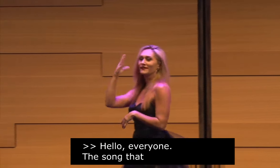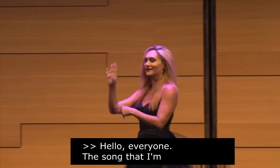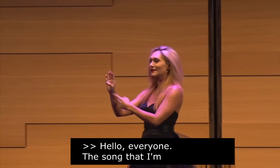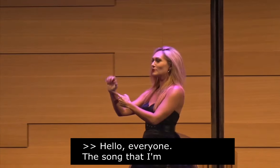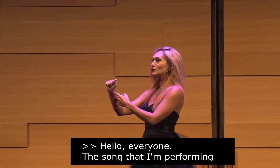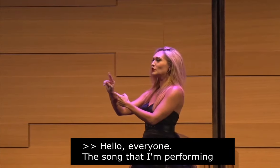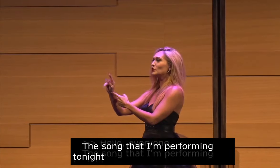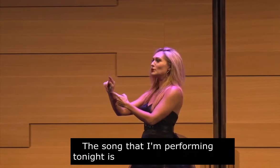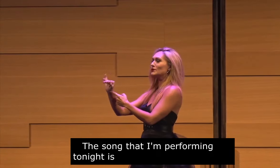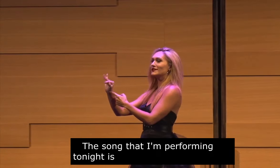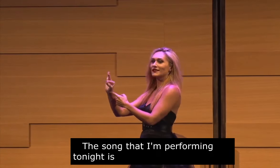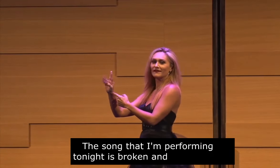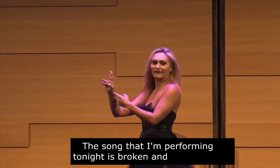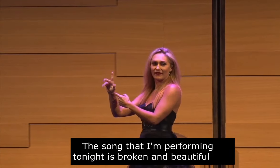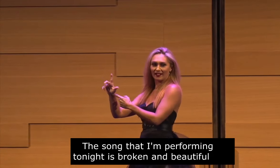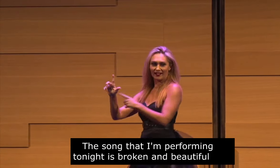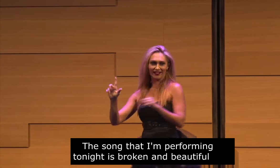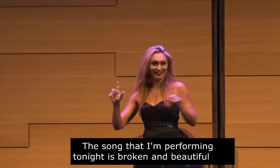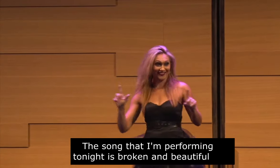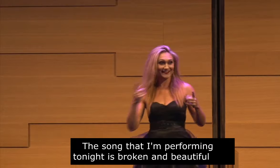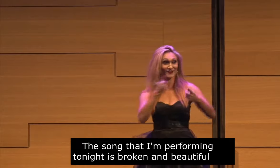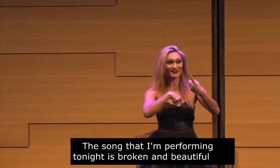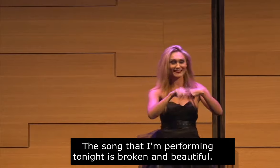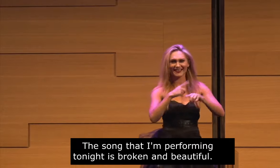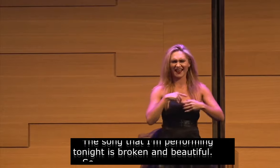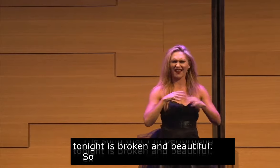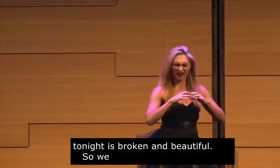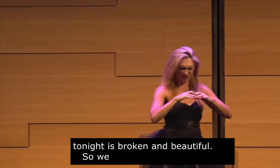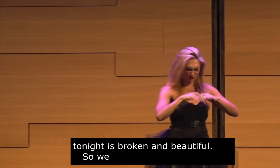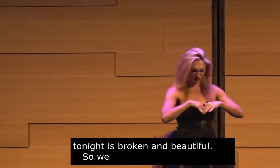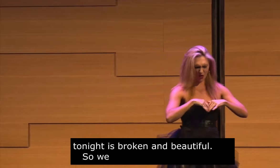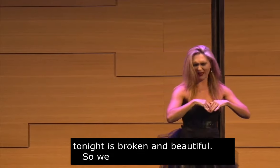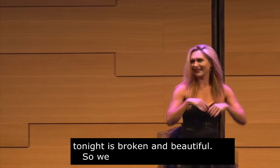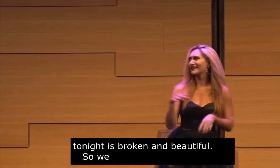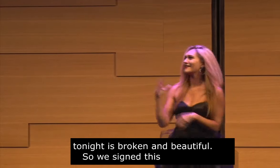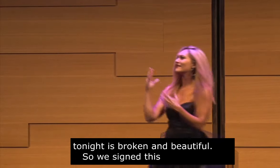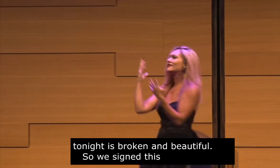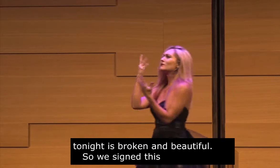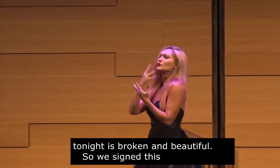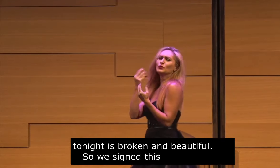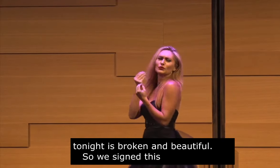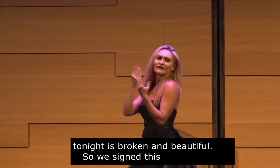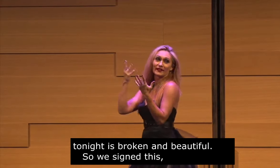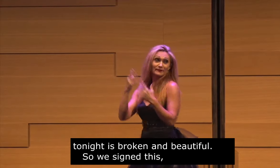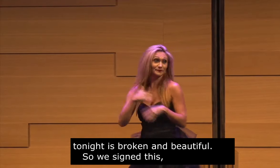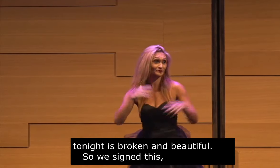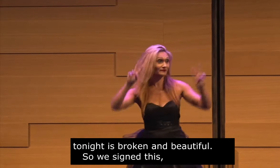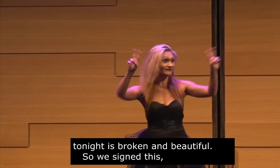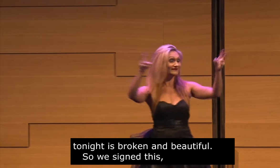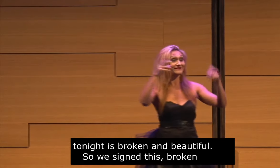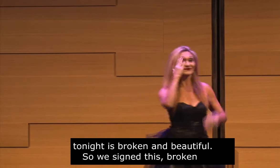The song that I'm performing tonight is Broken and Beautiful. So we signed this, Broken and